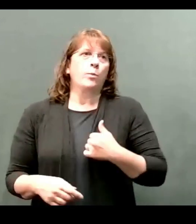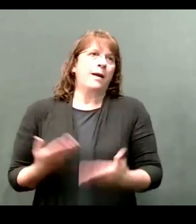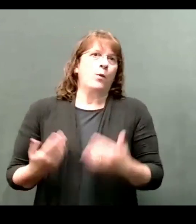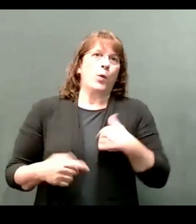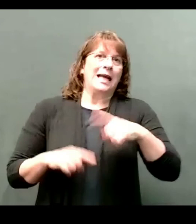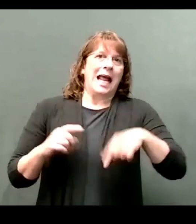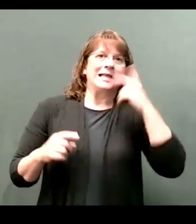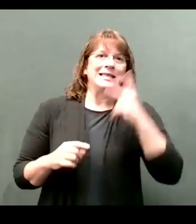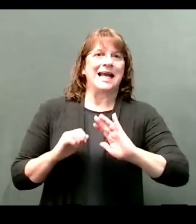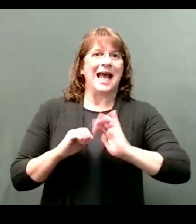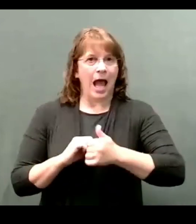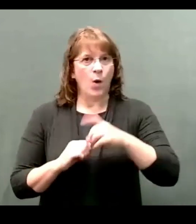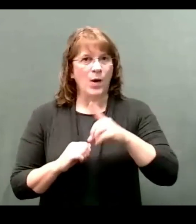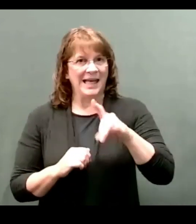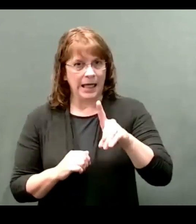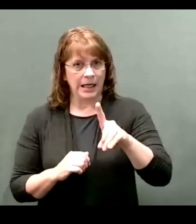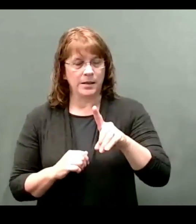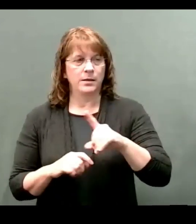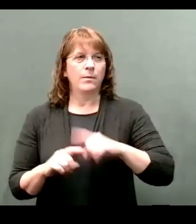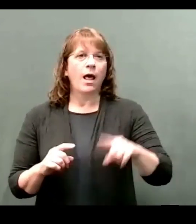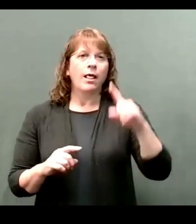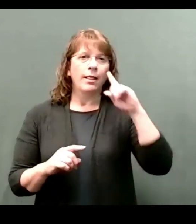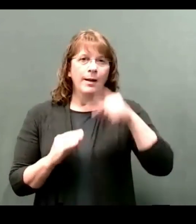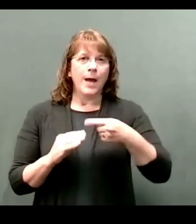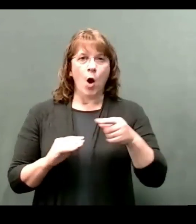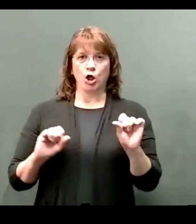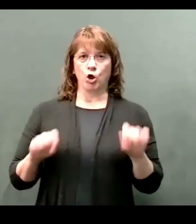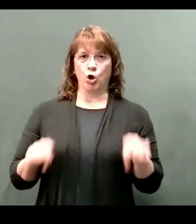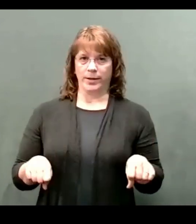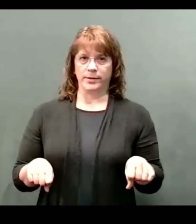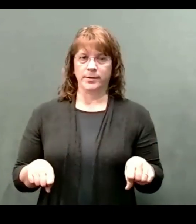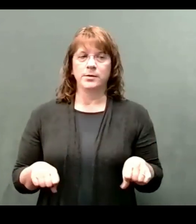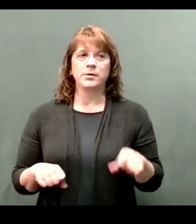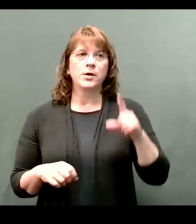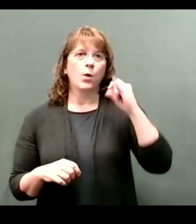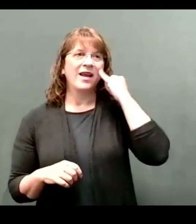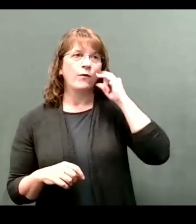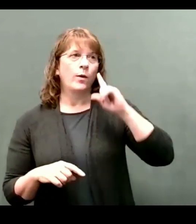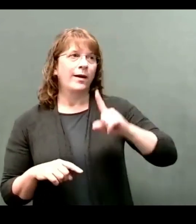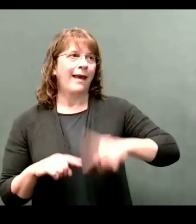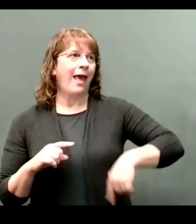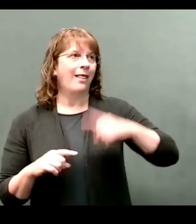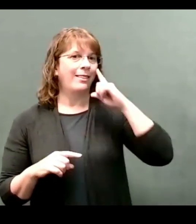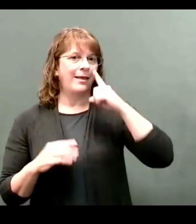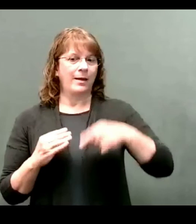how it did, right? We also want to think about could. So if you can't think of,